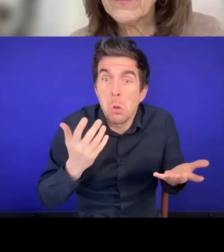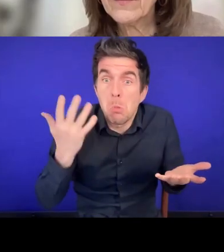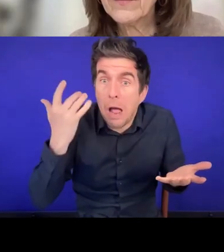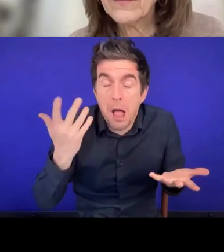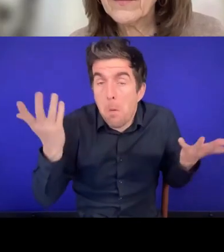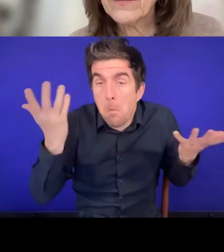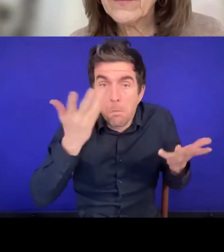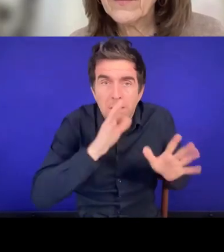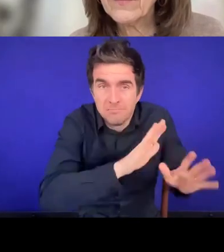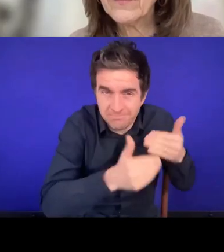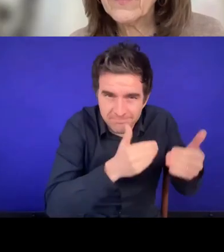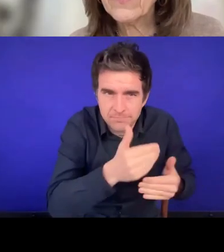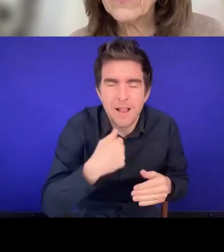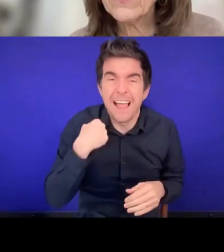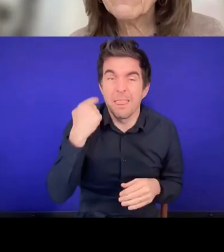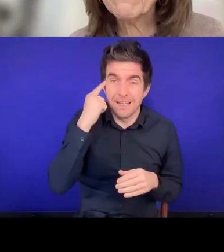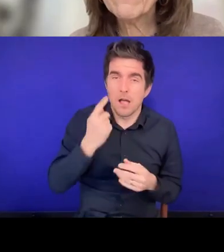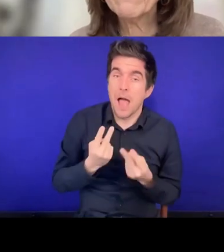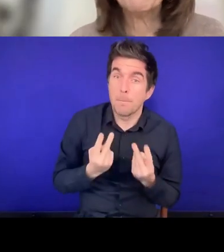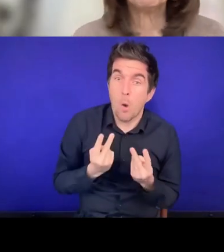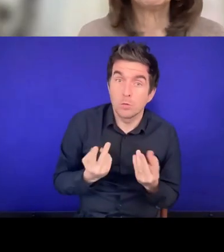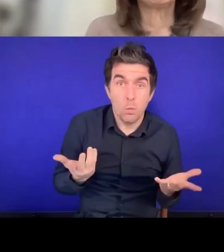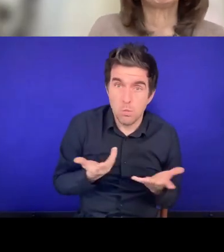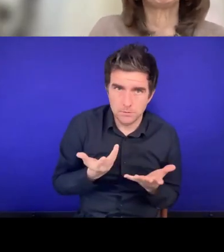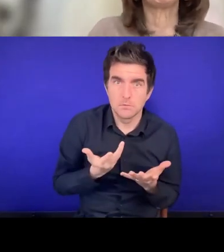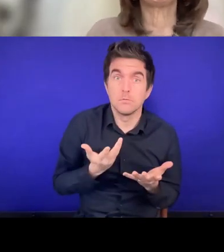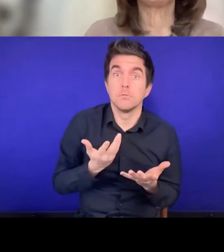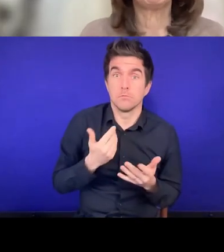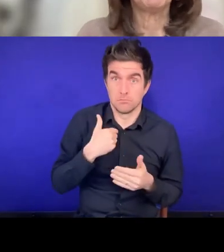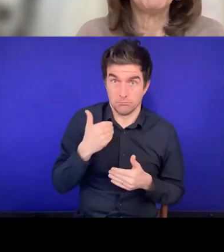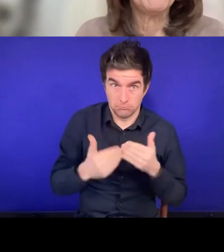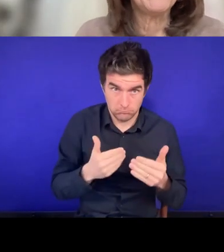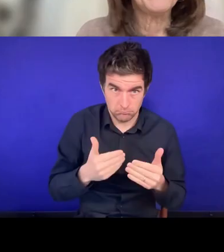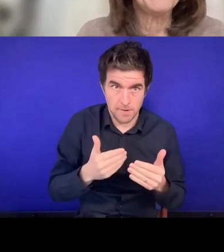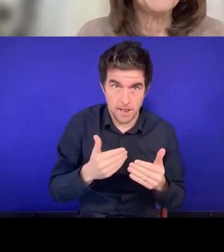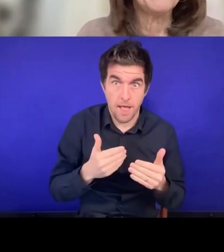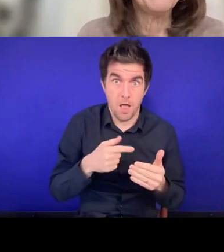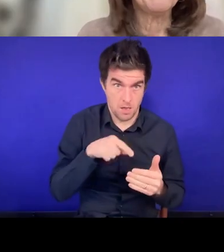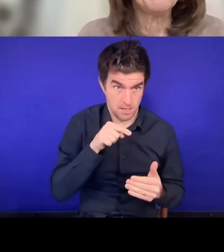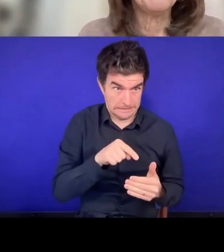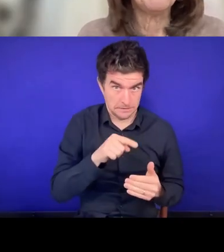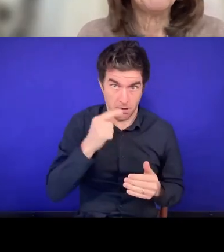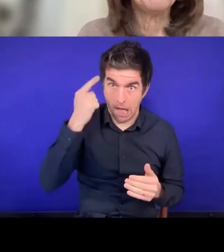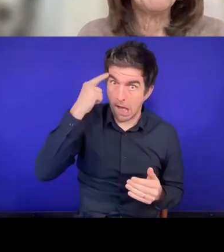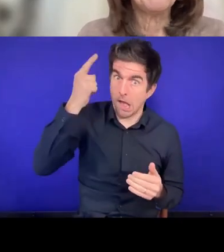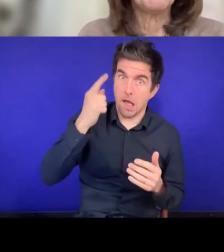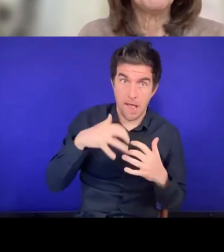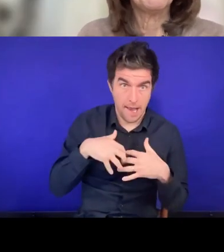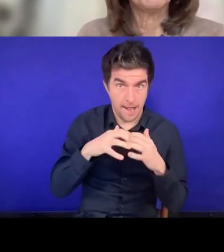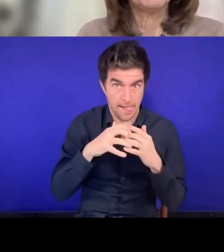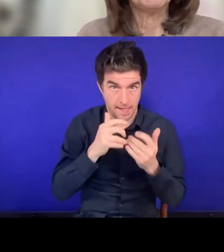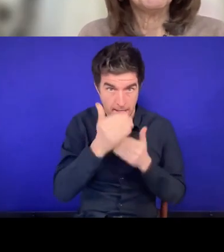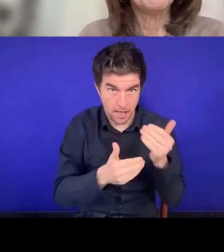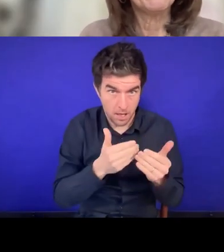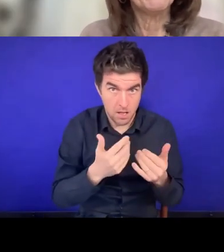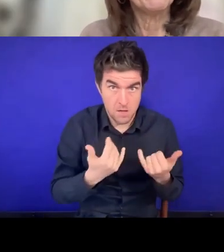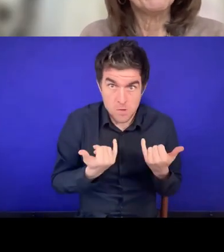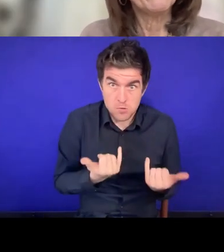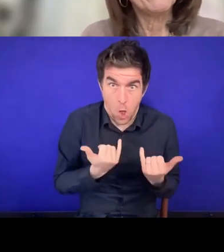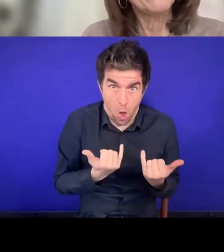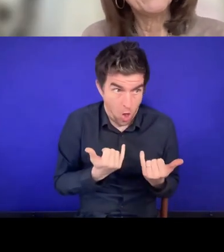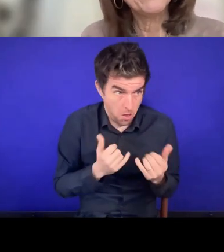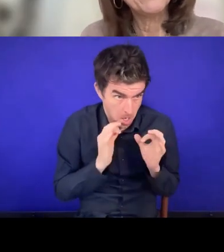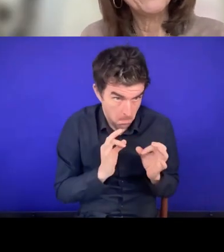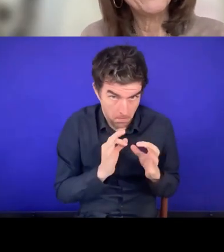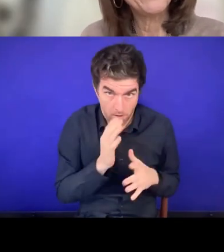initiative is at right now, is my impression. And then, sorry, one thing I'll also say, although we've had all these conversations,